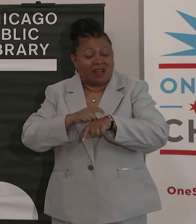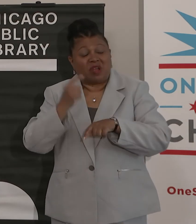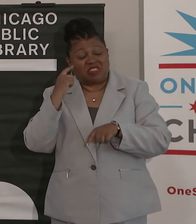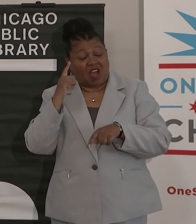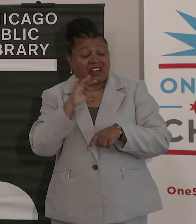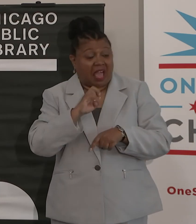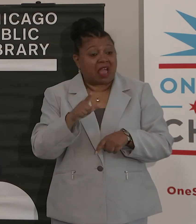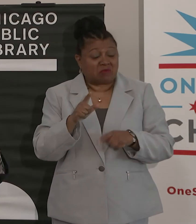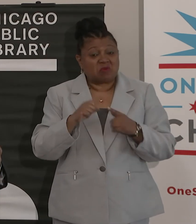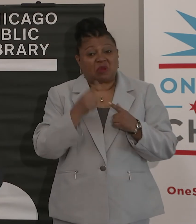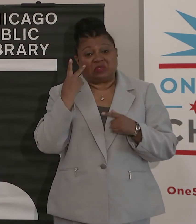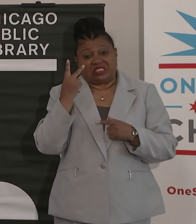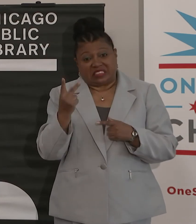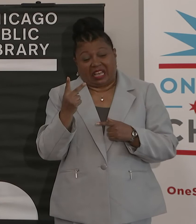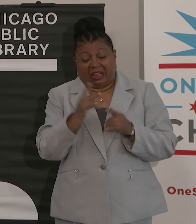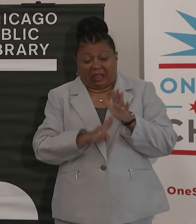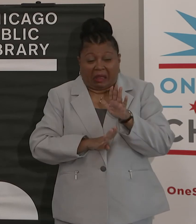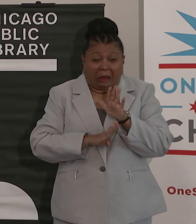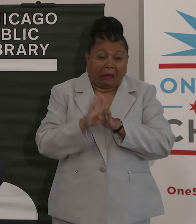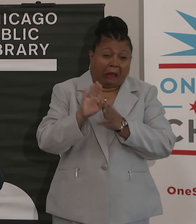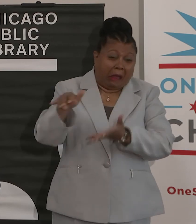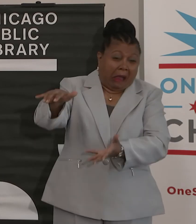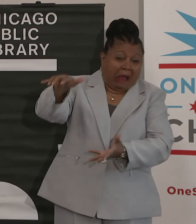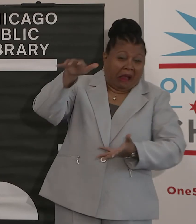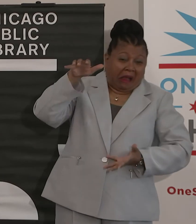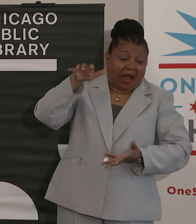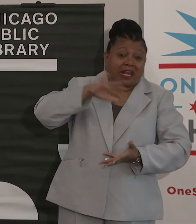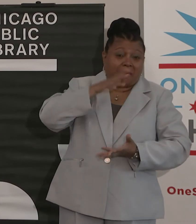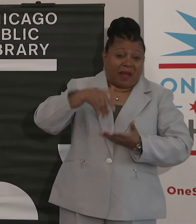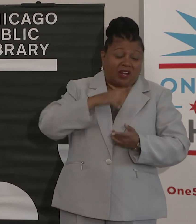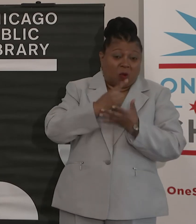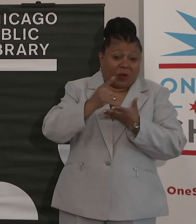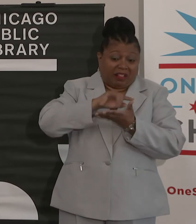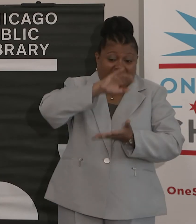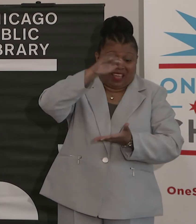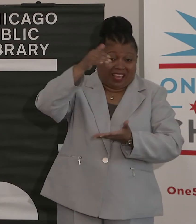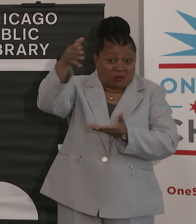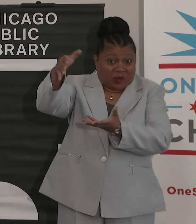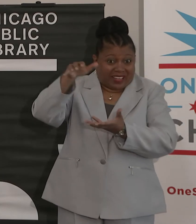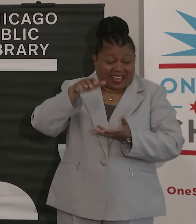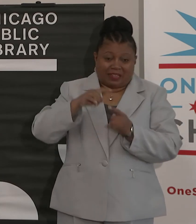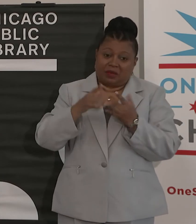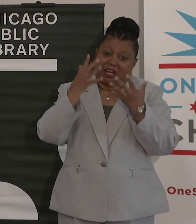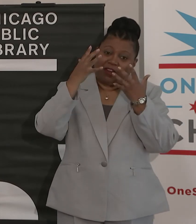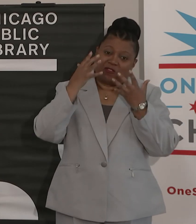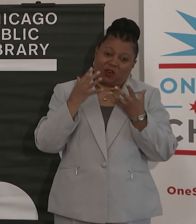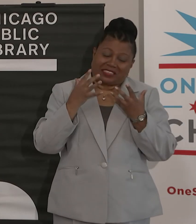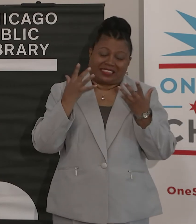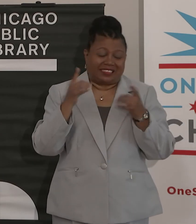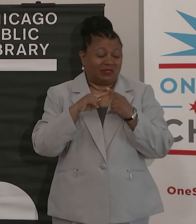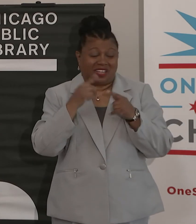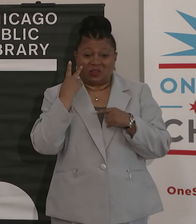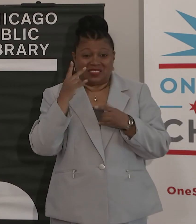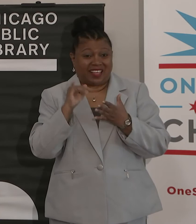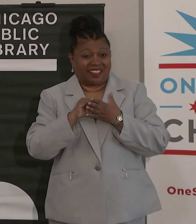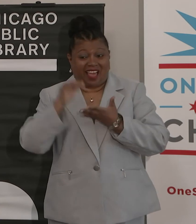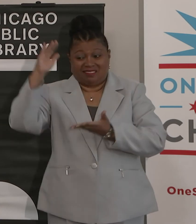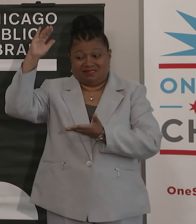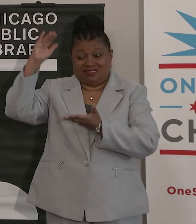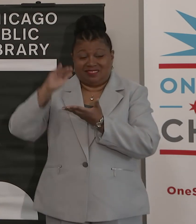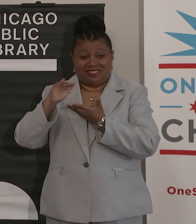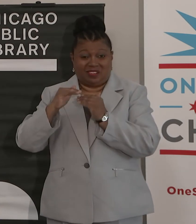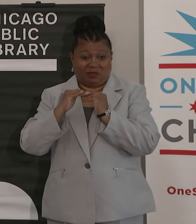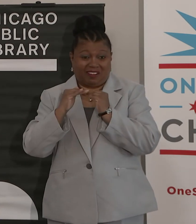in April we'd see a significant increase in the amount of weekly doses that we're getting, but unfortunately we're not seeing that. We're